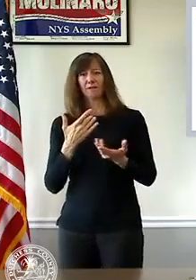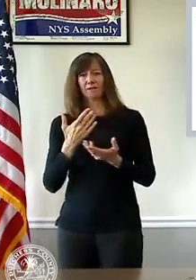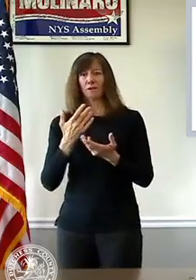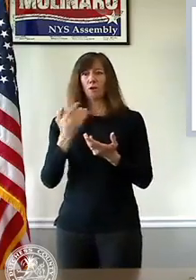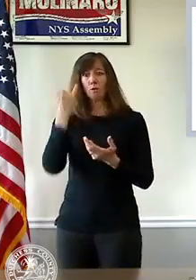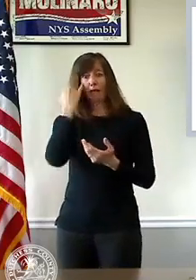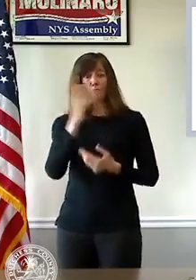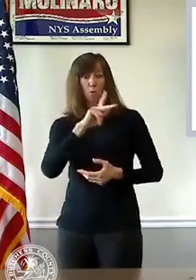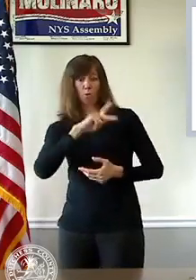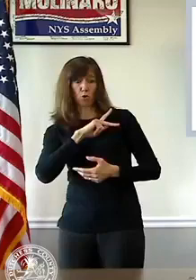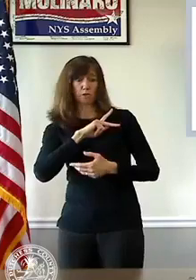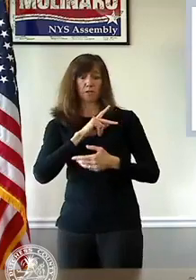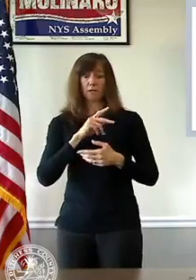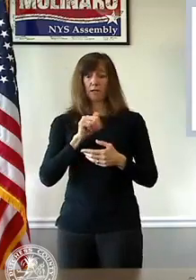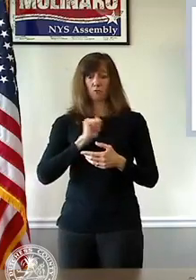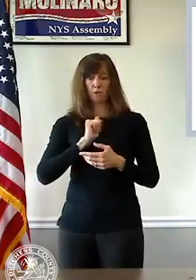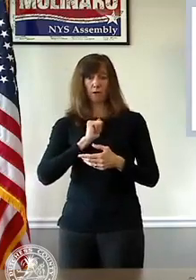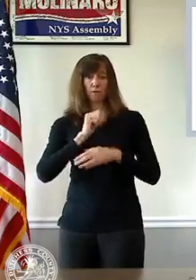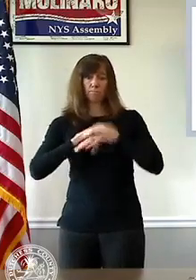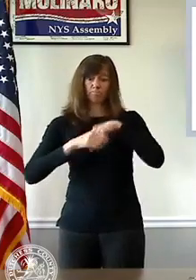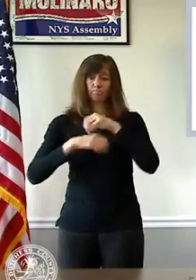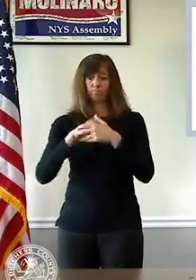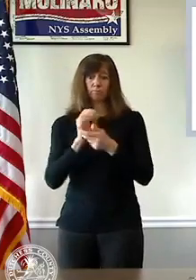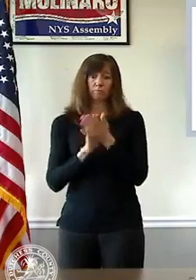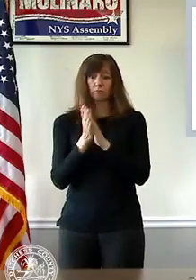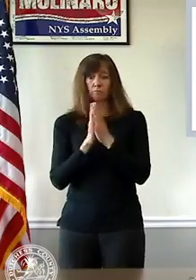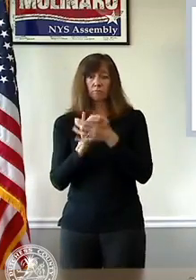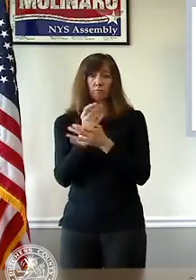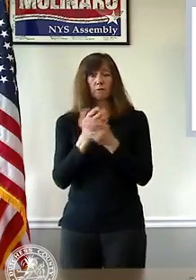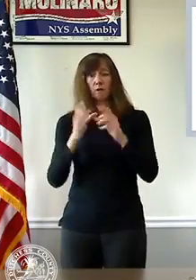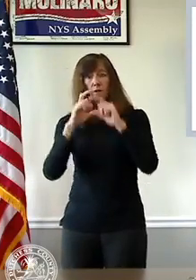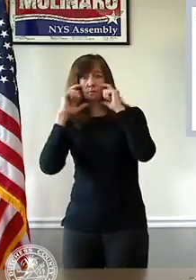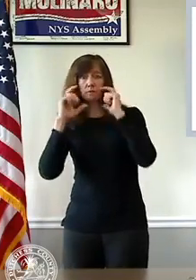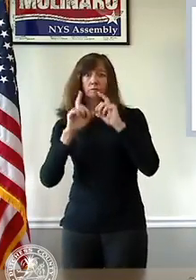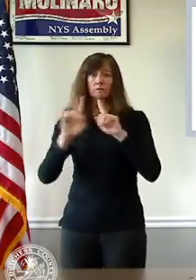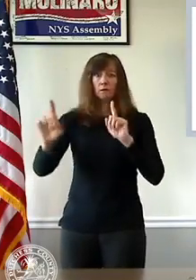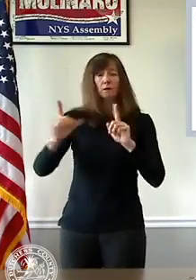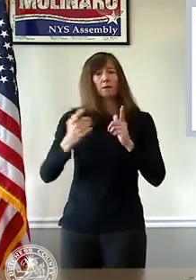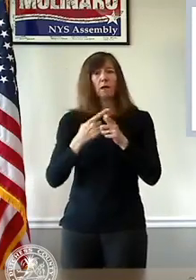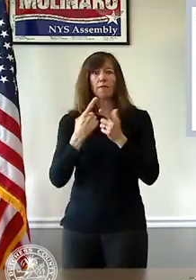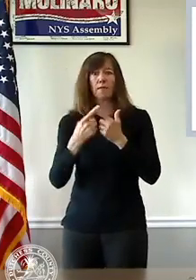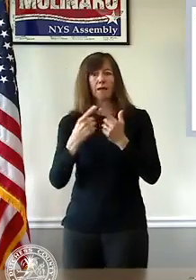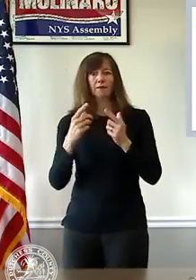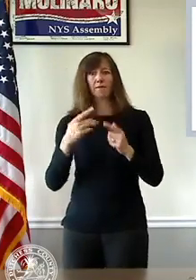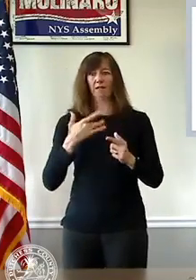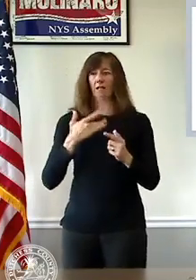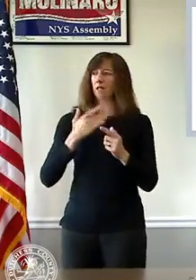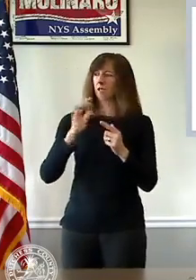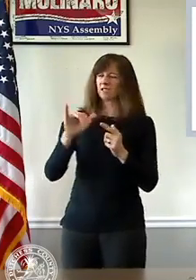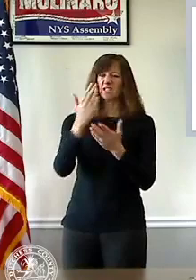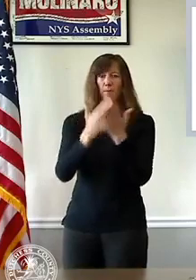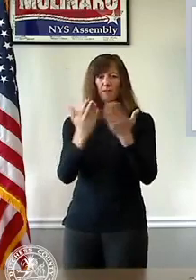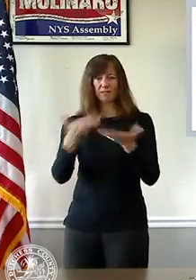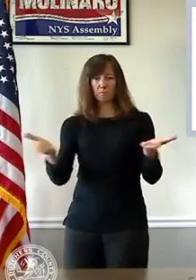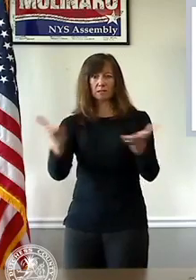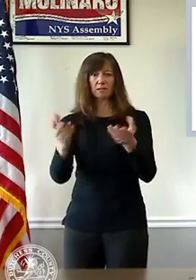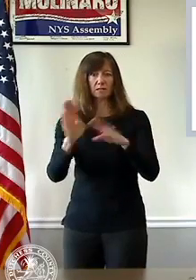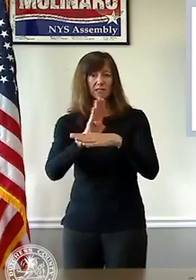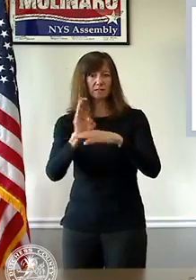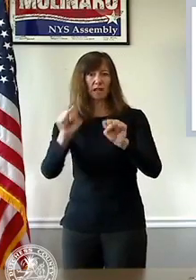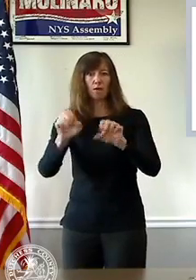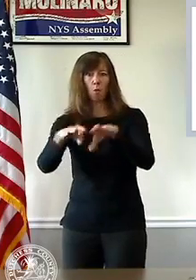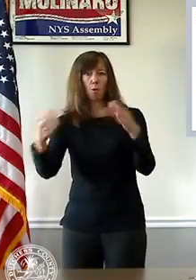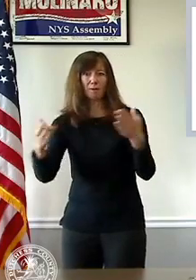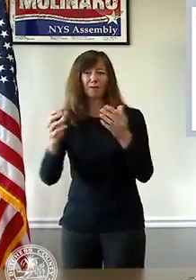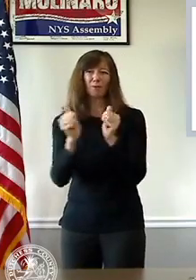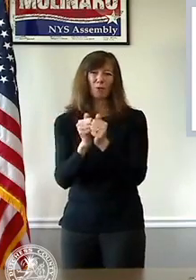hygiene-related businesses, certainly I think most of my colleagues feel, can be included with certain limitations. However, phase 2, beginning June 9th